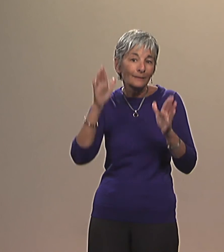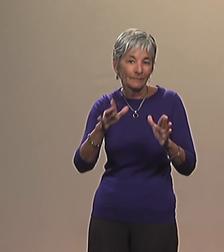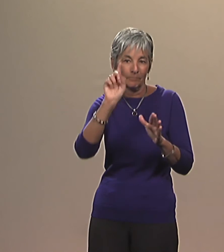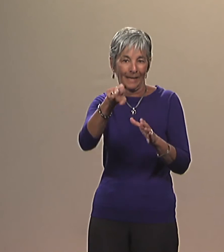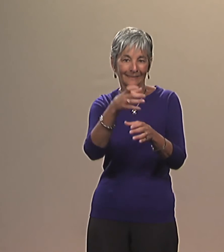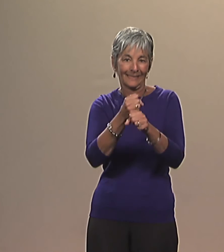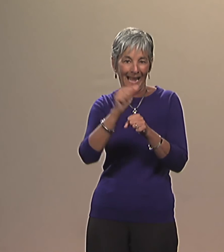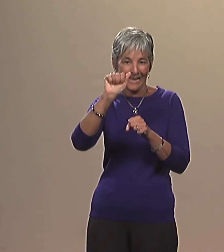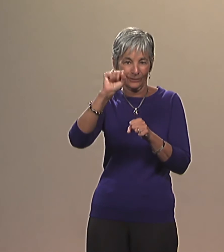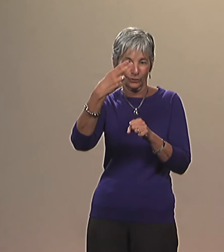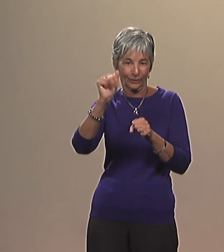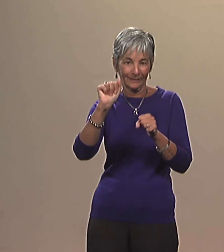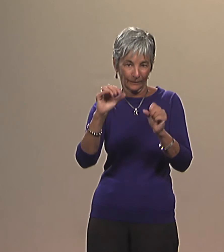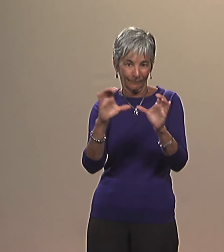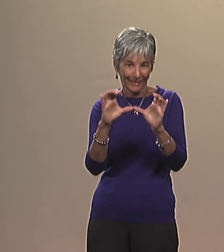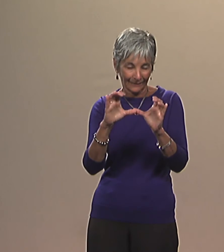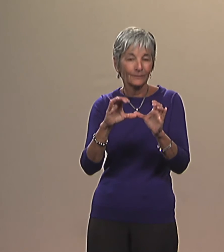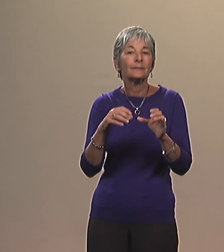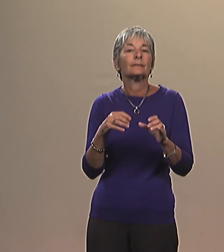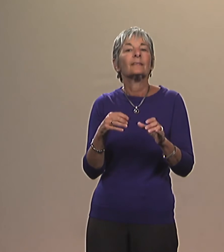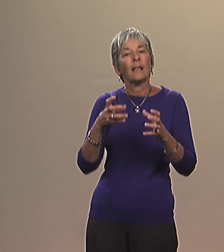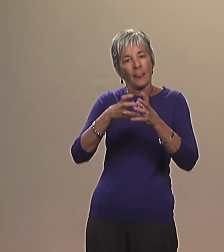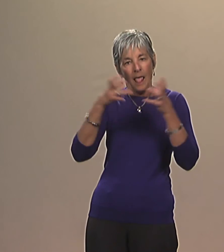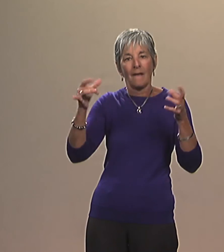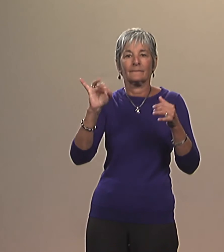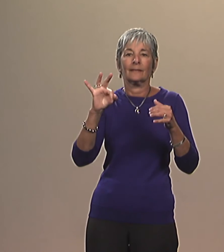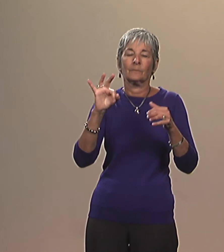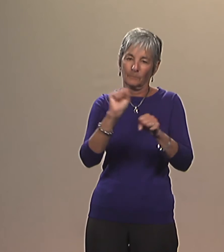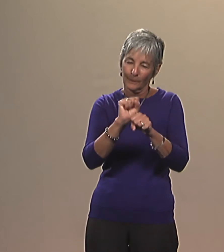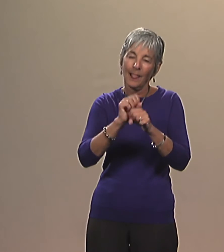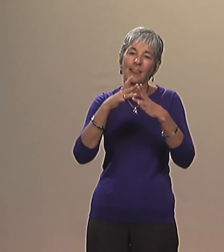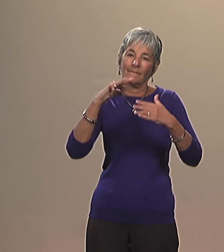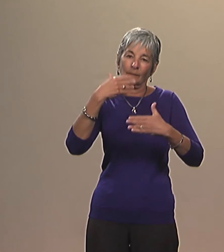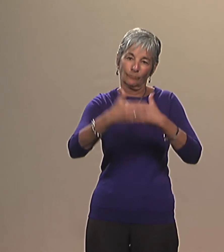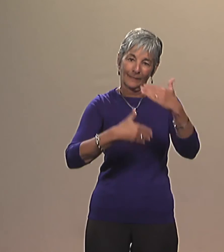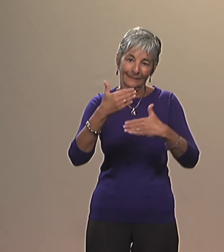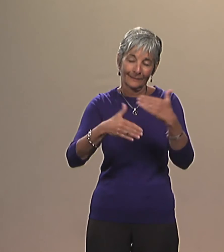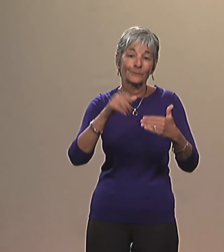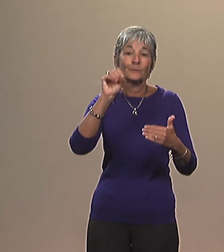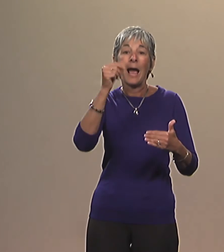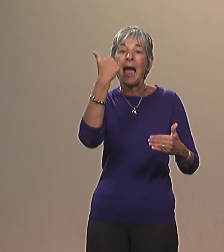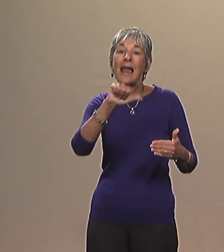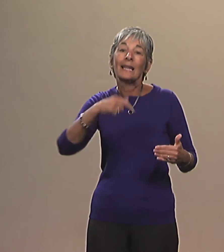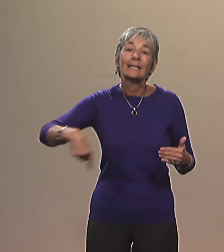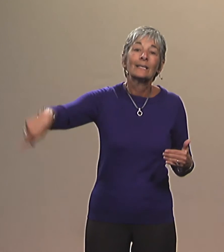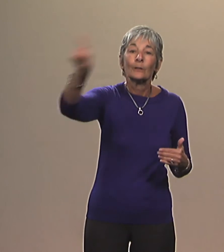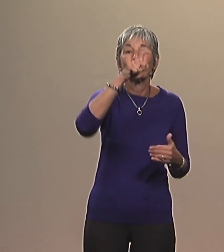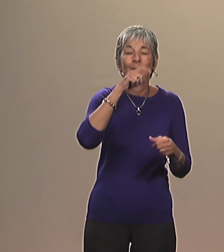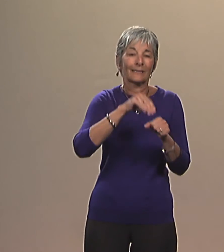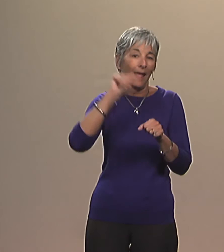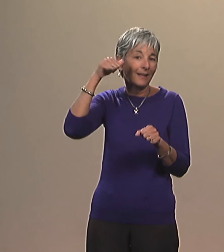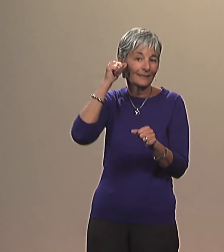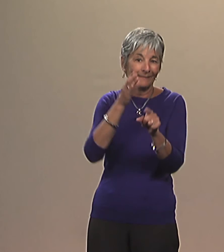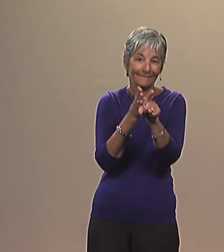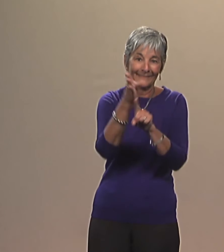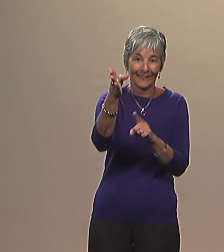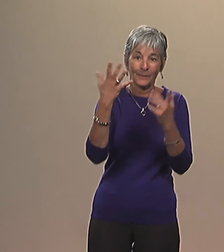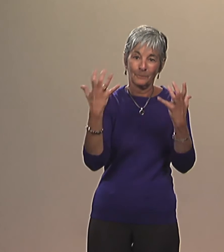Audiologists must be certified by ASHA. It's a lot of work and a long process. So I need you in the audiology field to work on that